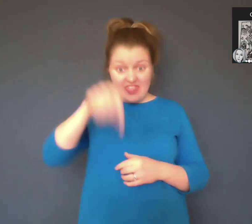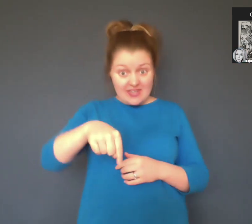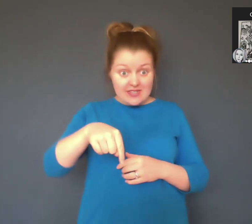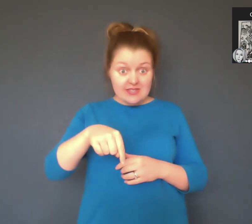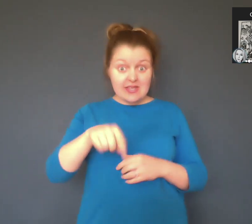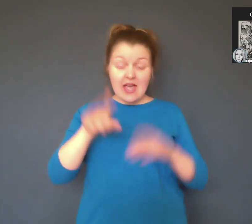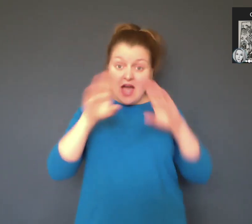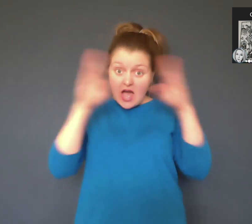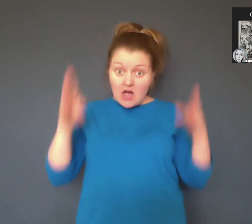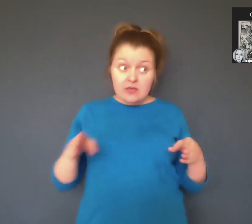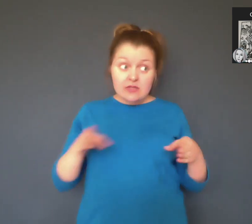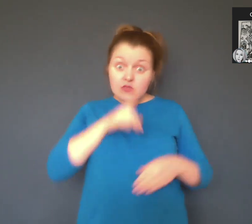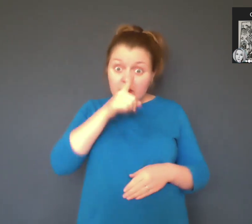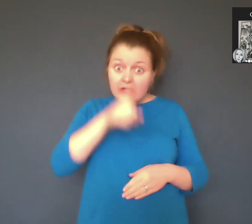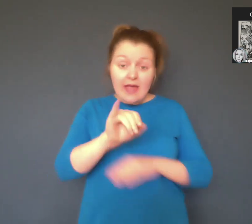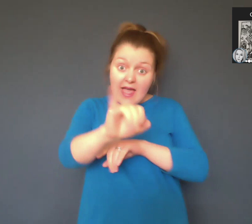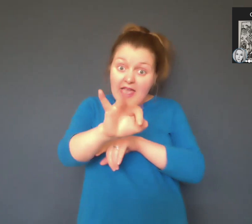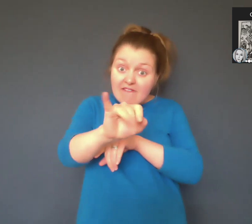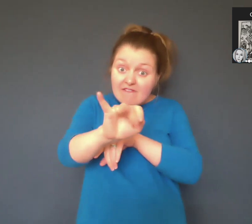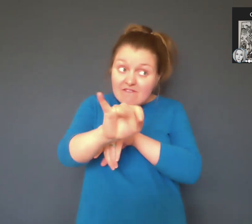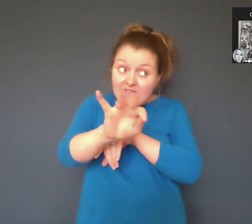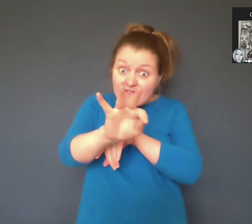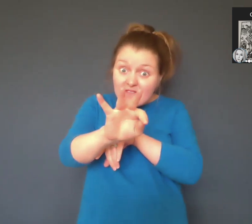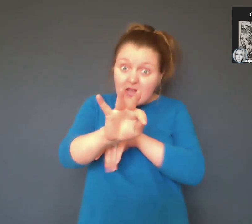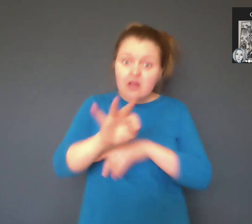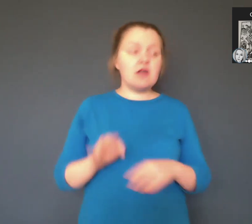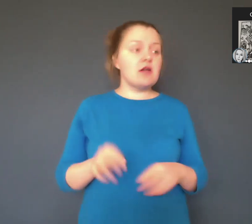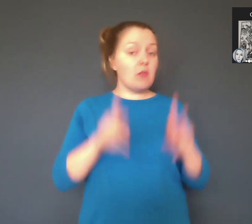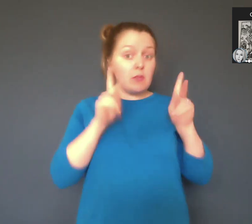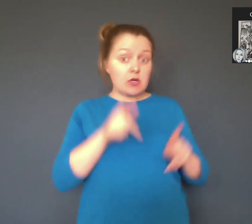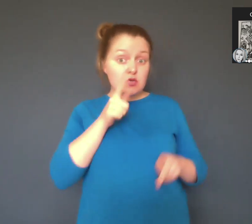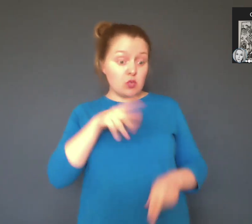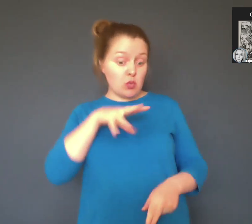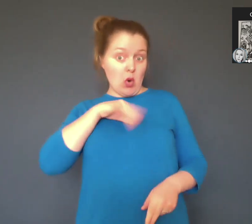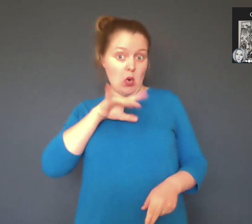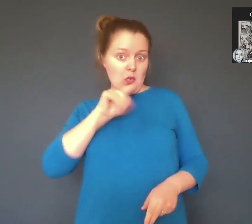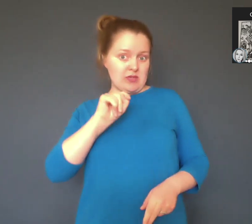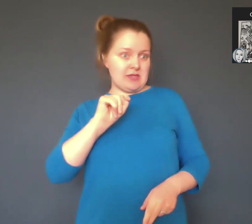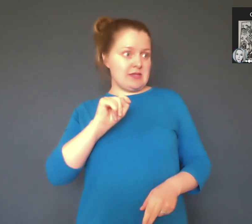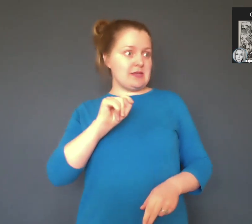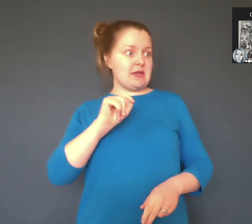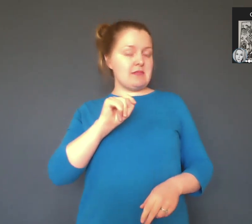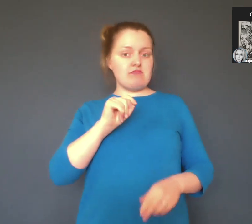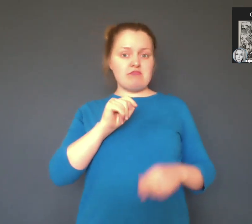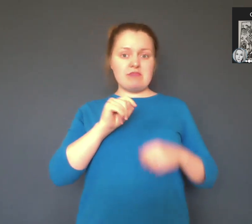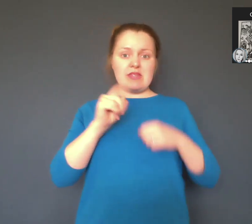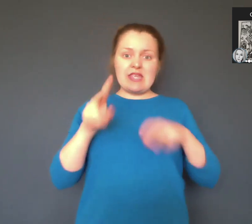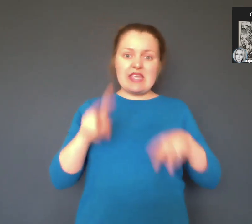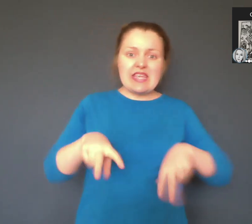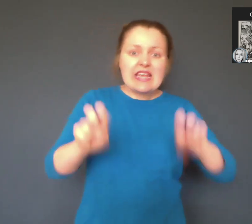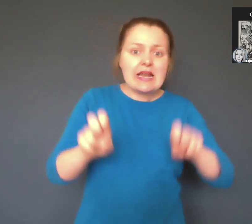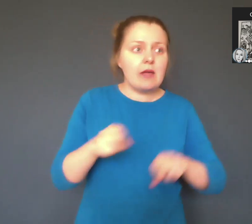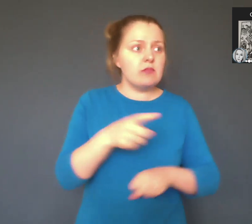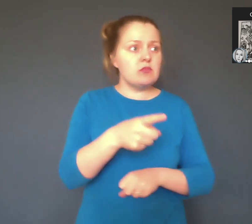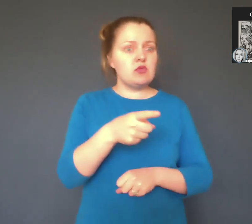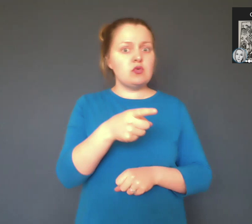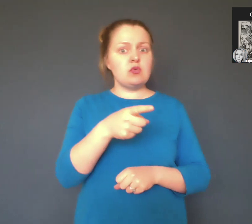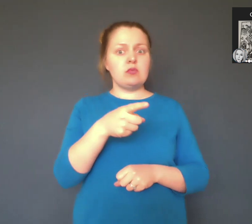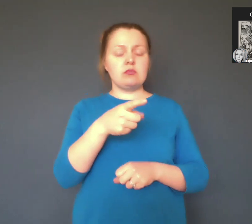from growing up. Maybe he froze you." "No," said Harvey. "It was warm there, except when the snow came down,